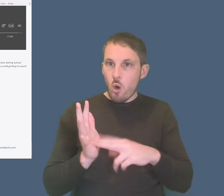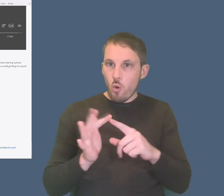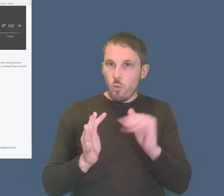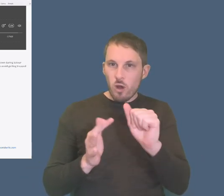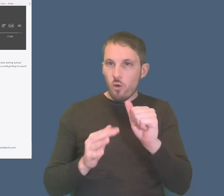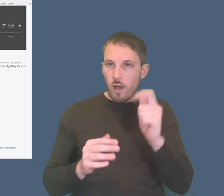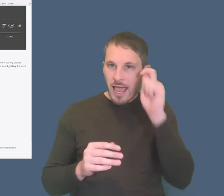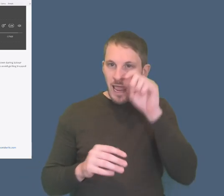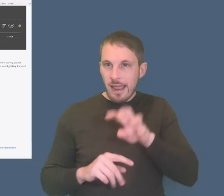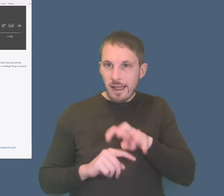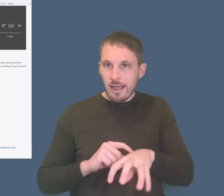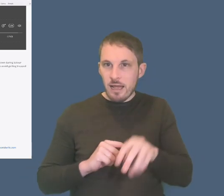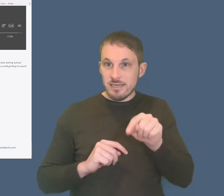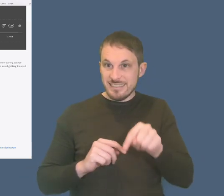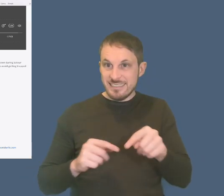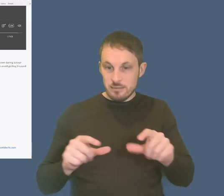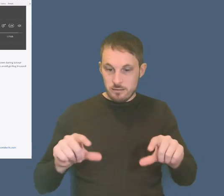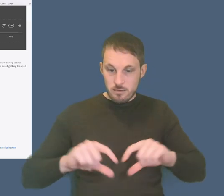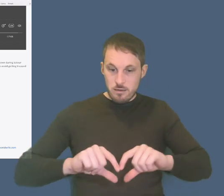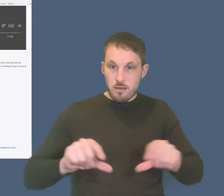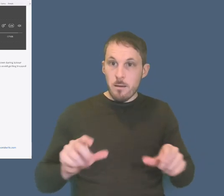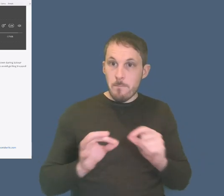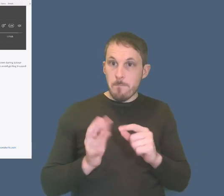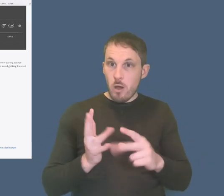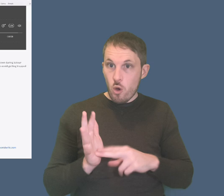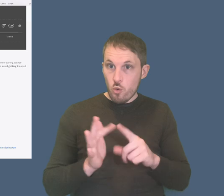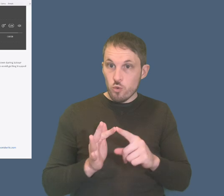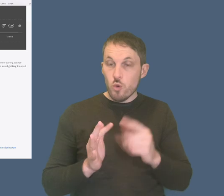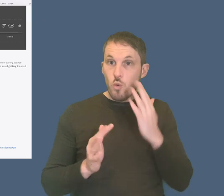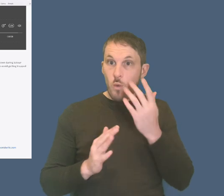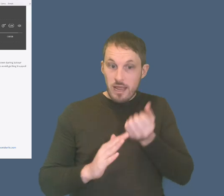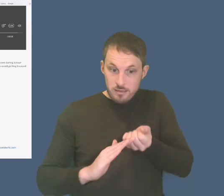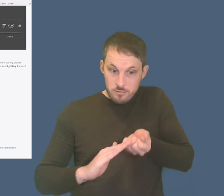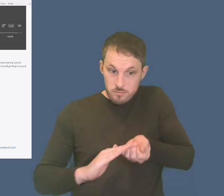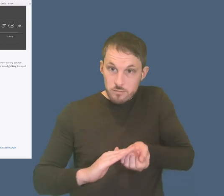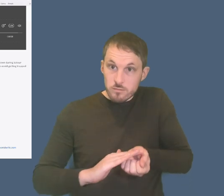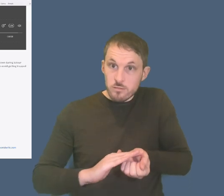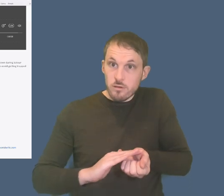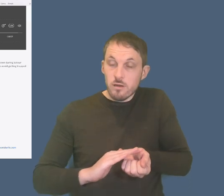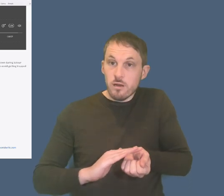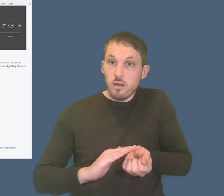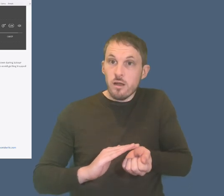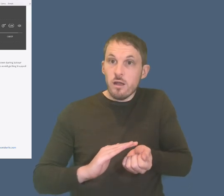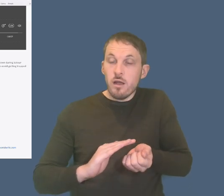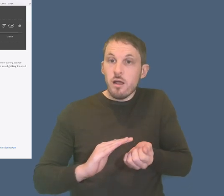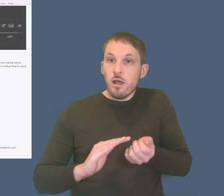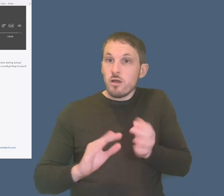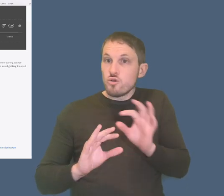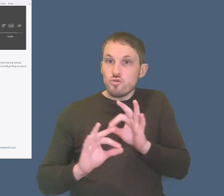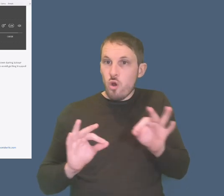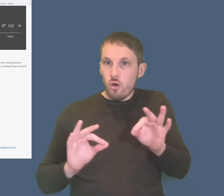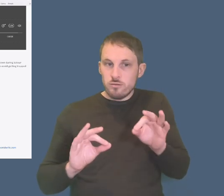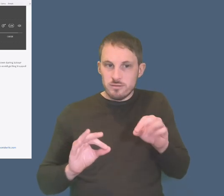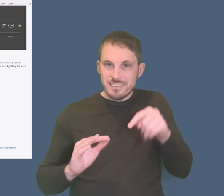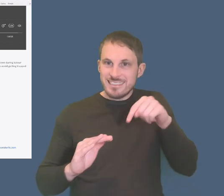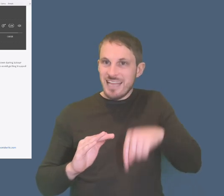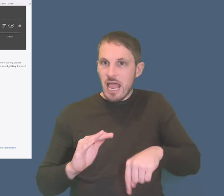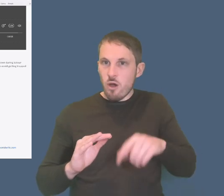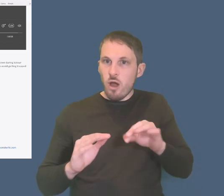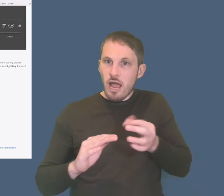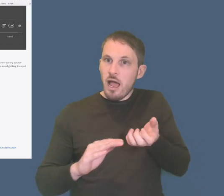comes down out of your pelvis, it won't come out downwards, like it doesn't come down. It will